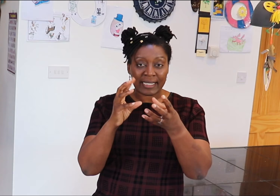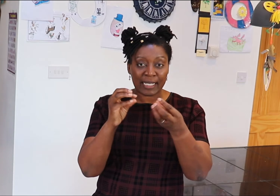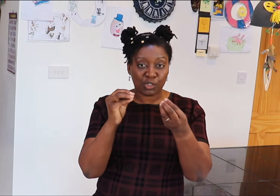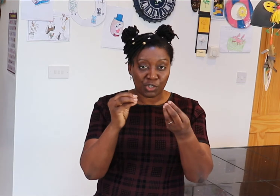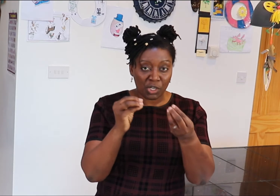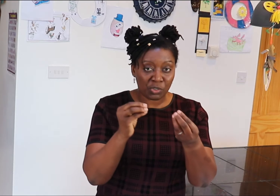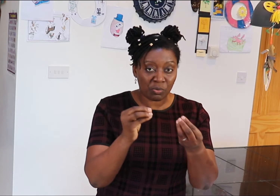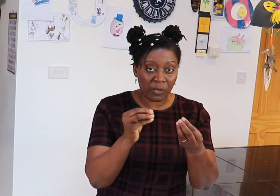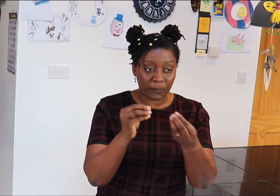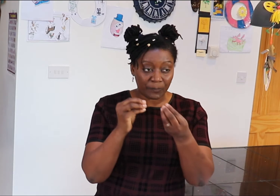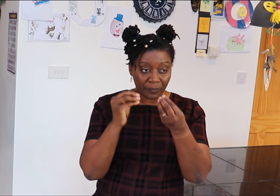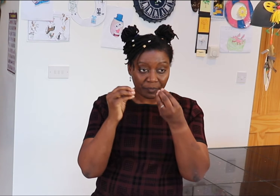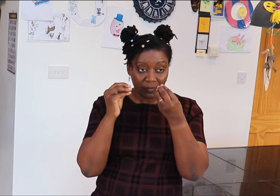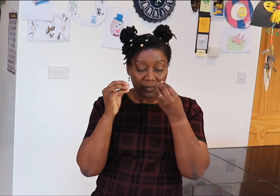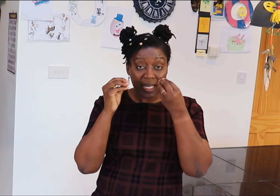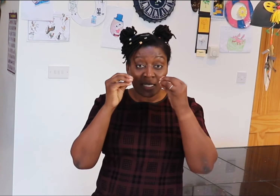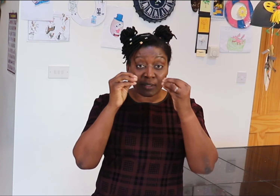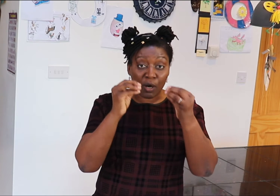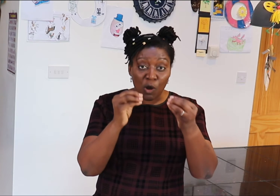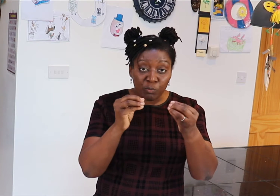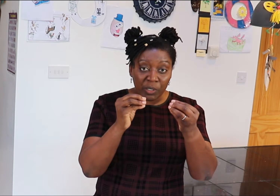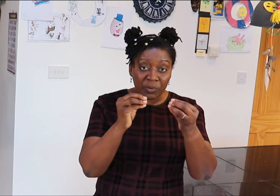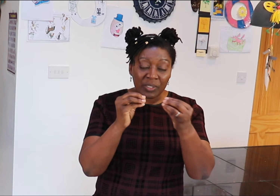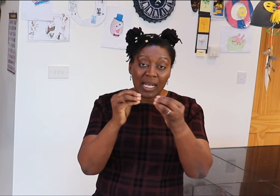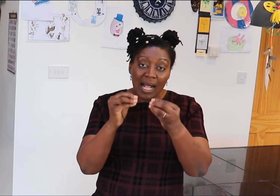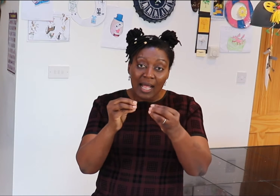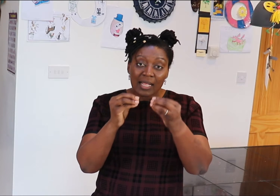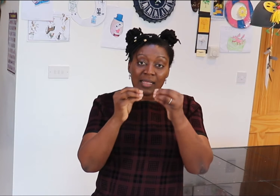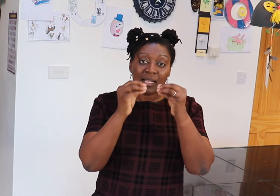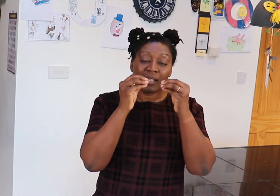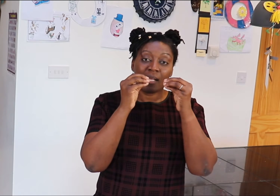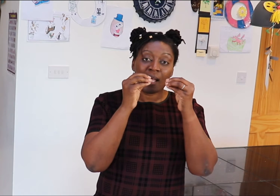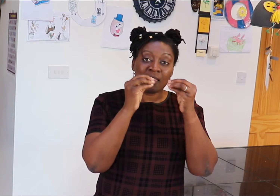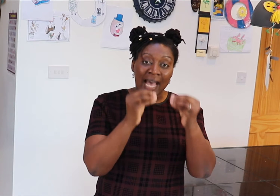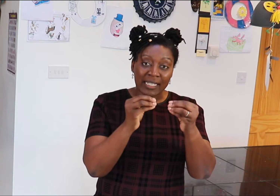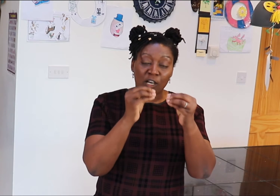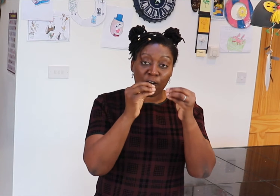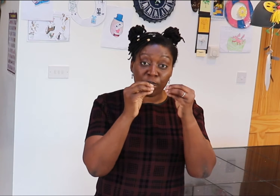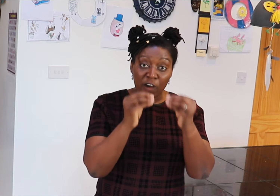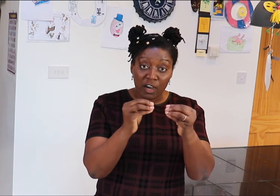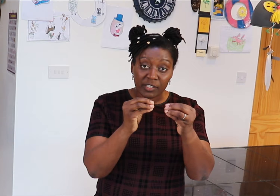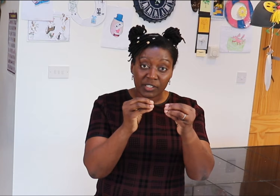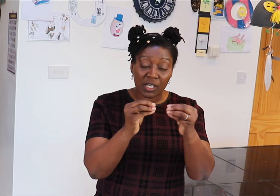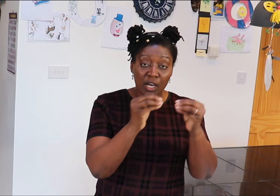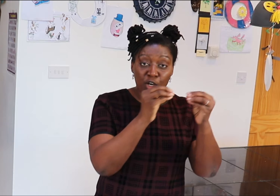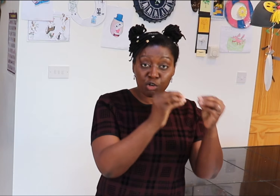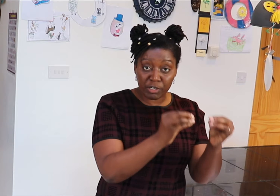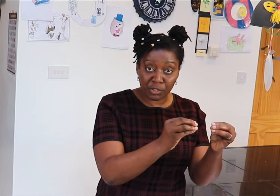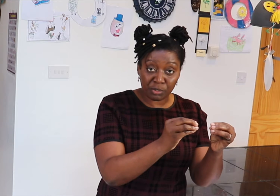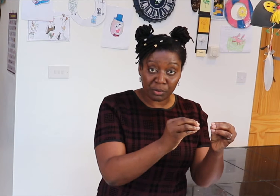said testosterone is the hormone that converts